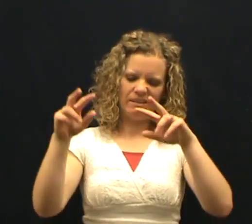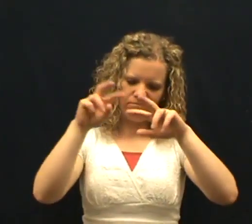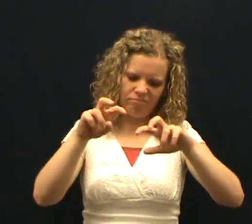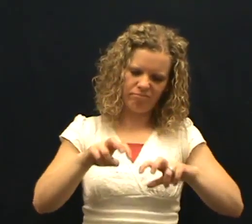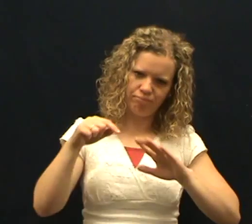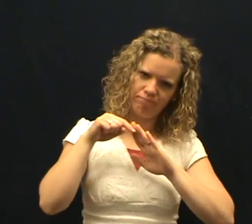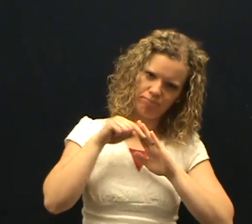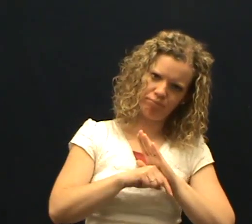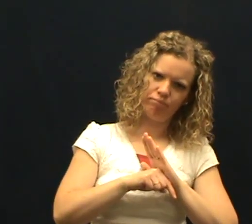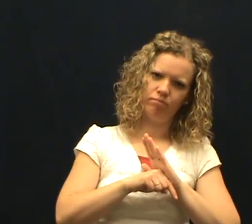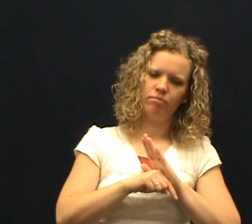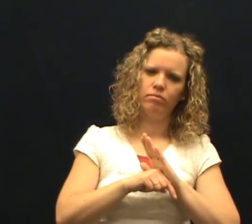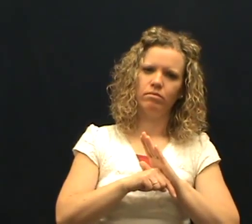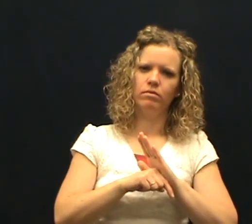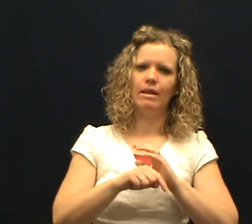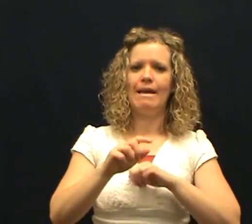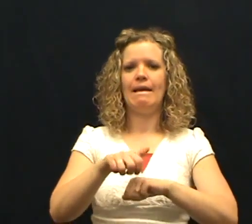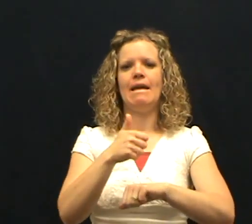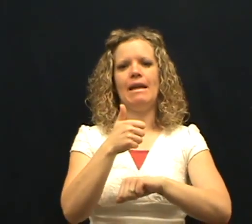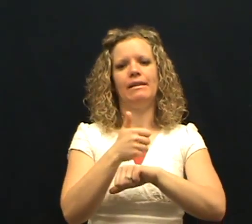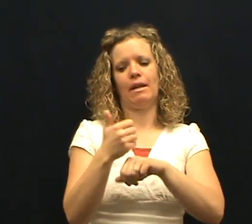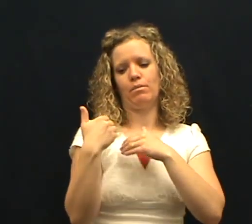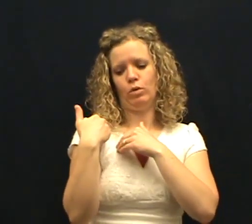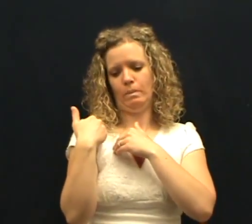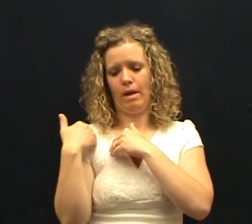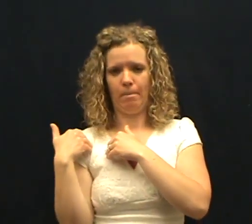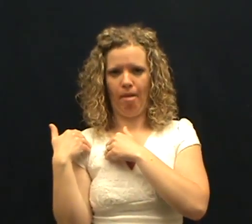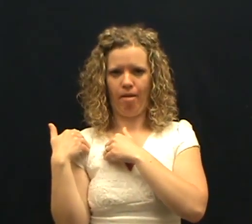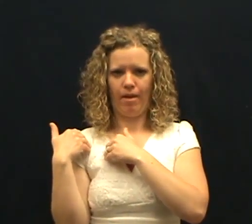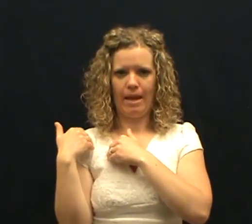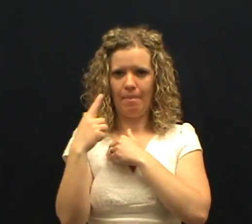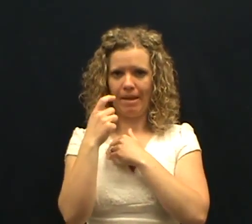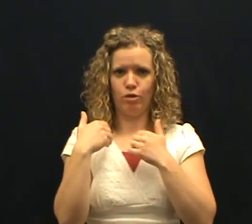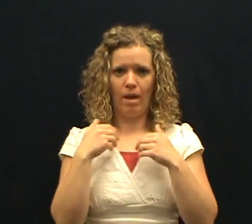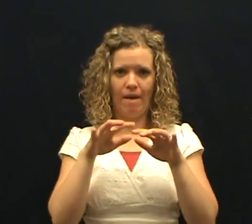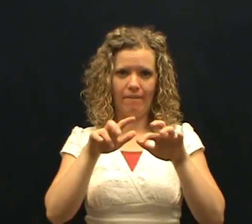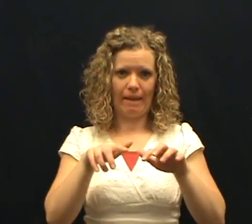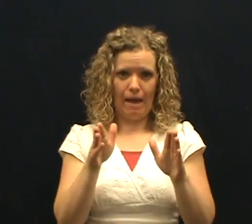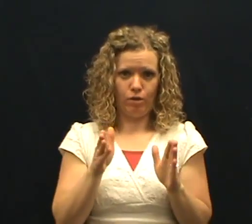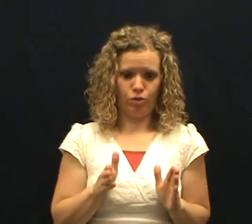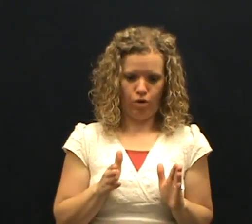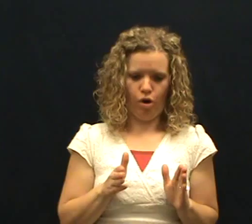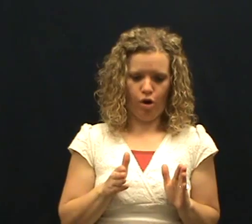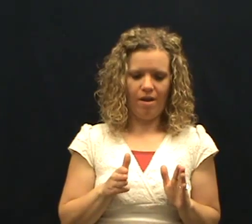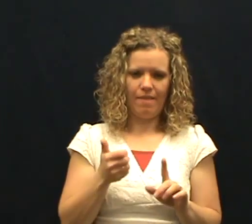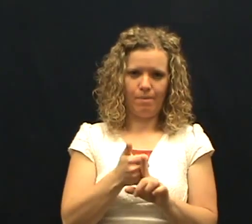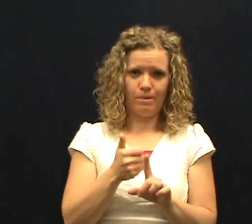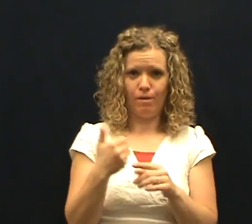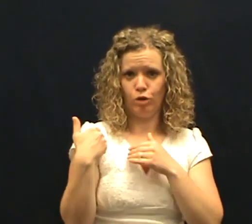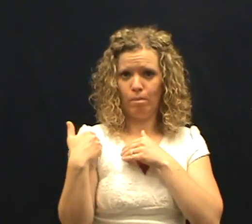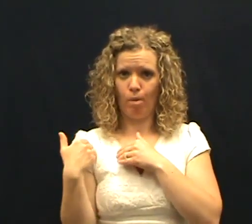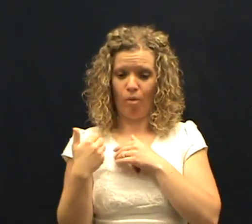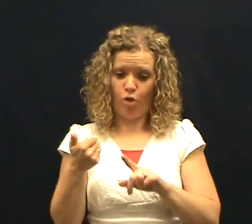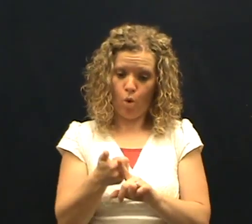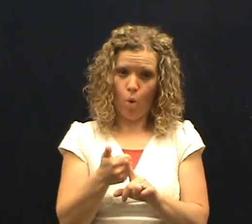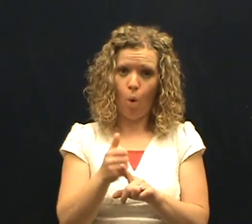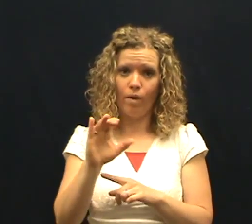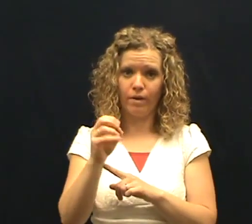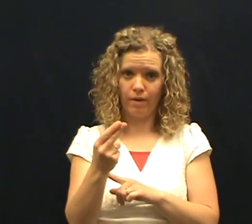detail. You've established responsibility by having a cashier that's responsible for a particular cash drawer. You segregate duties by